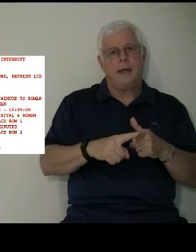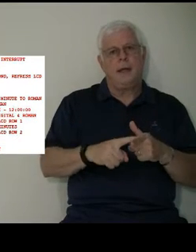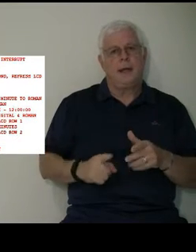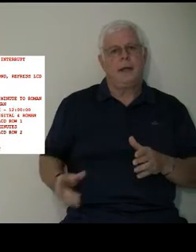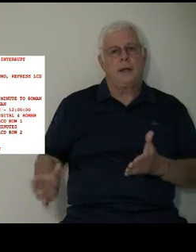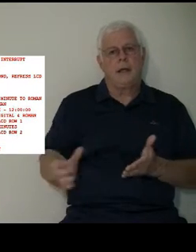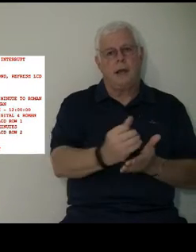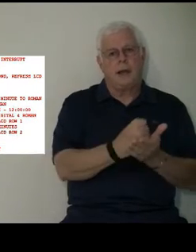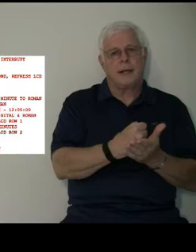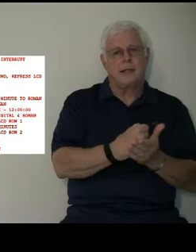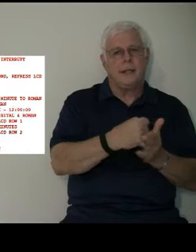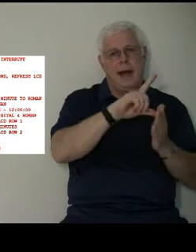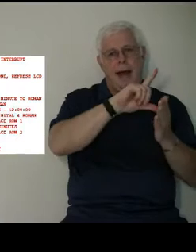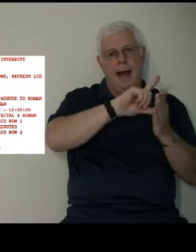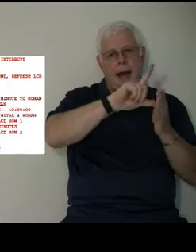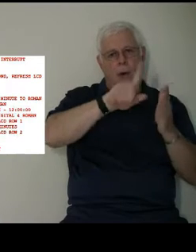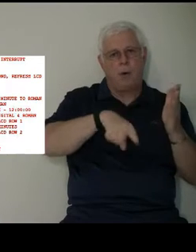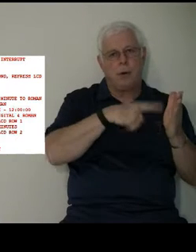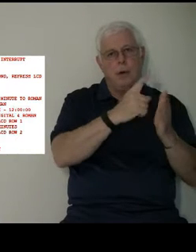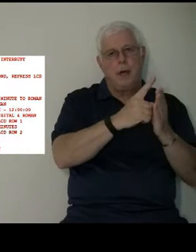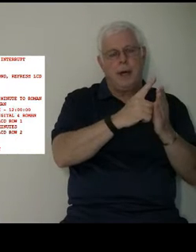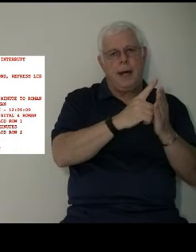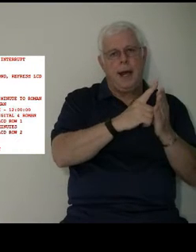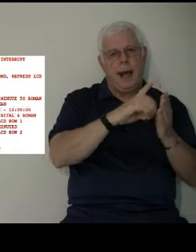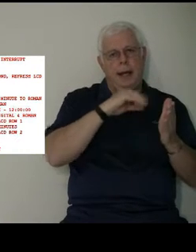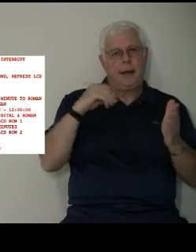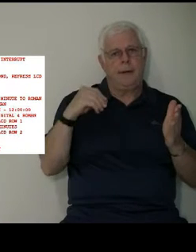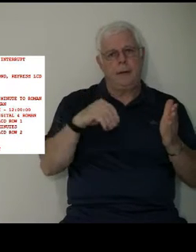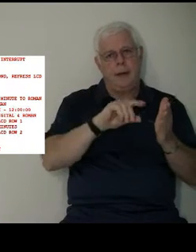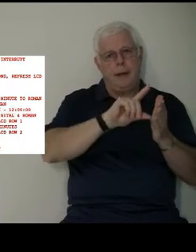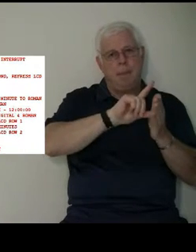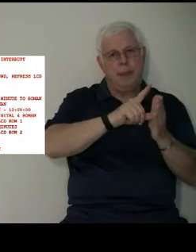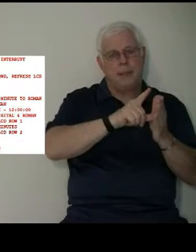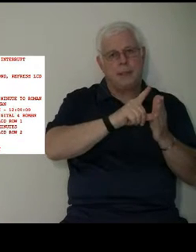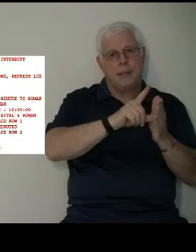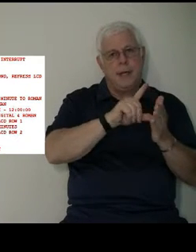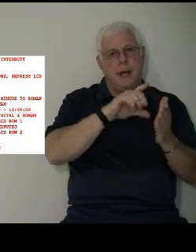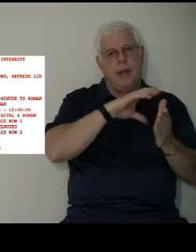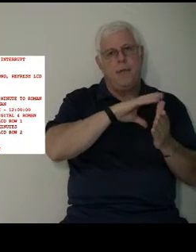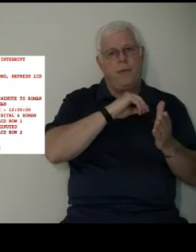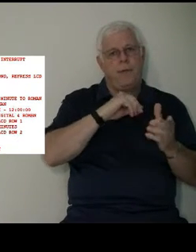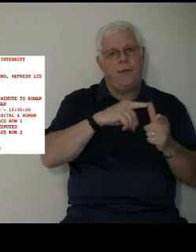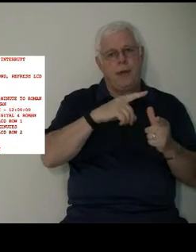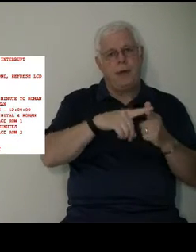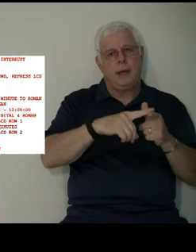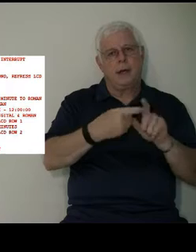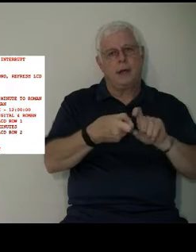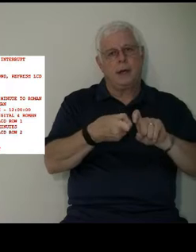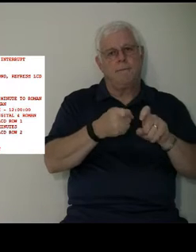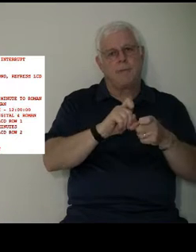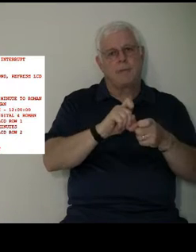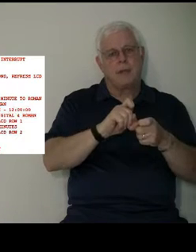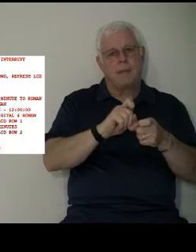it collects the hour and the minutes, and then it converts them